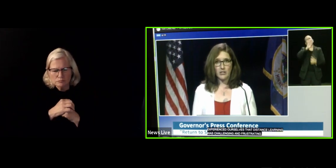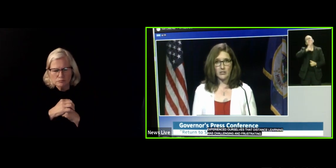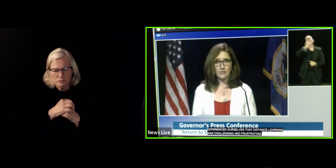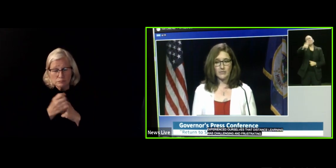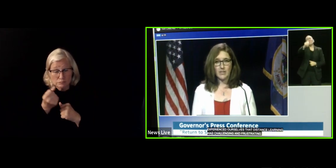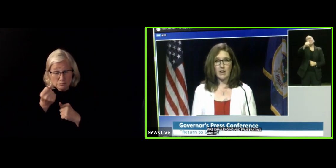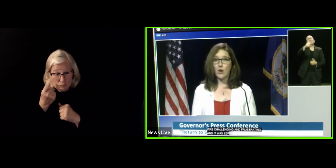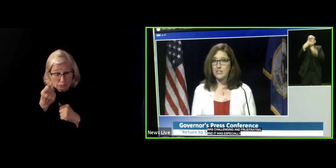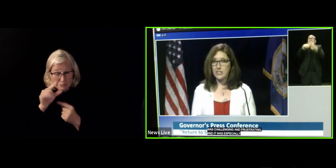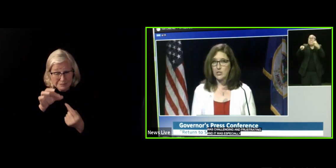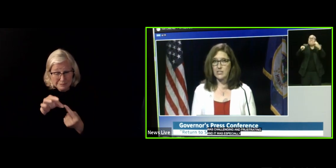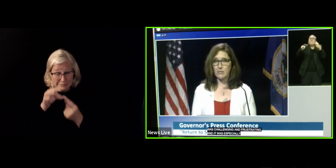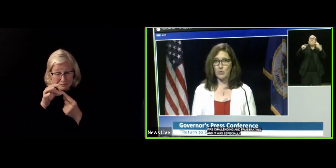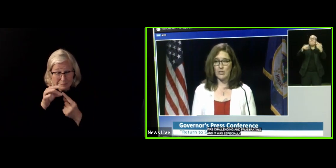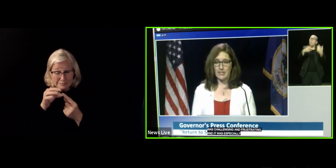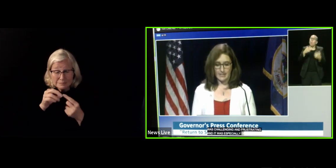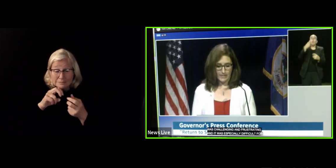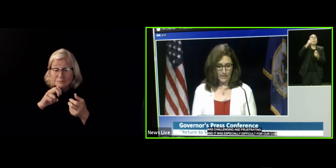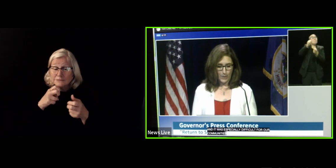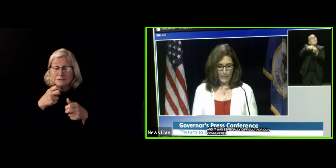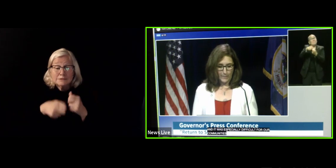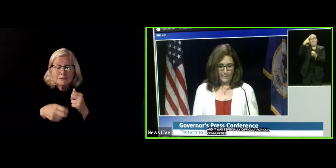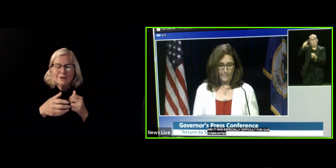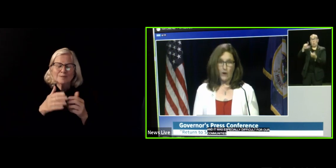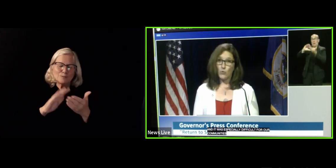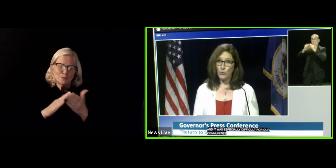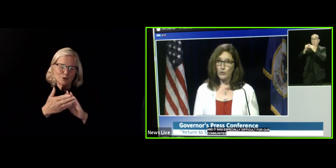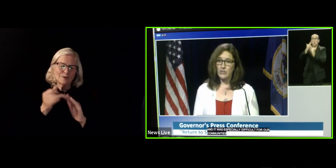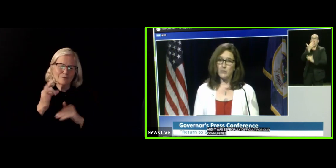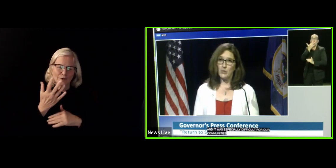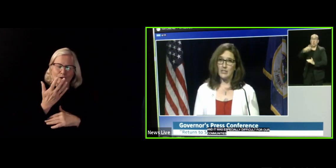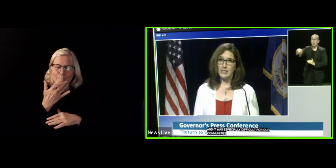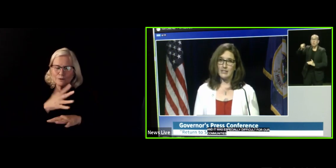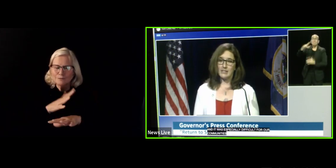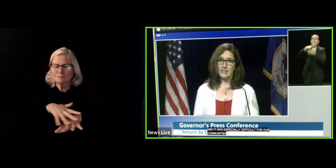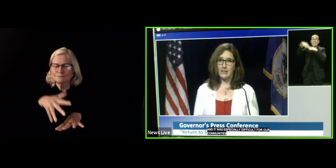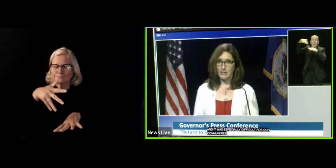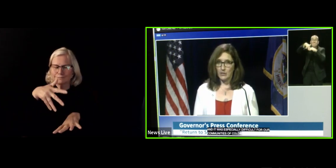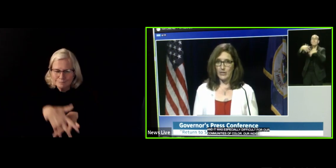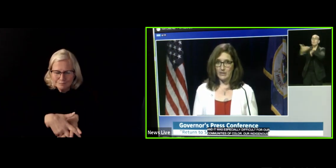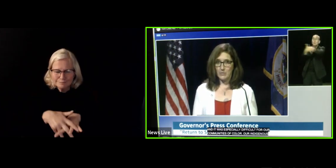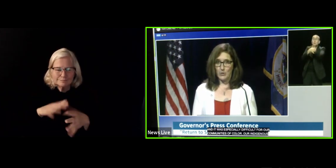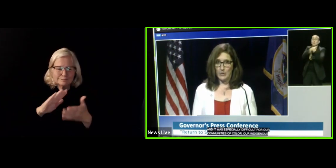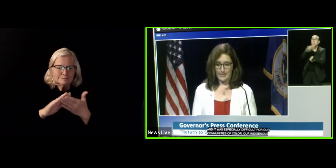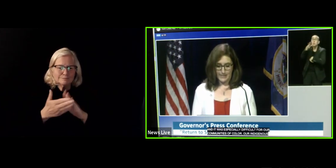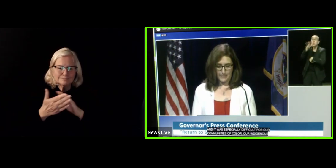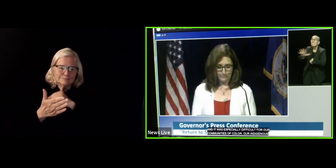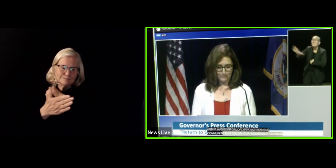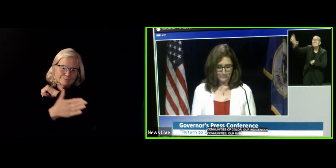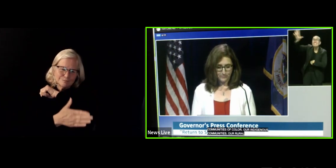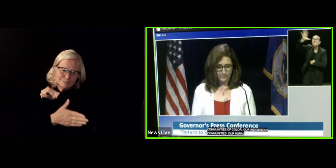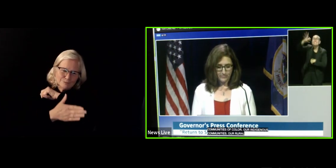color, our Indigenous communities, our rural communities, and our low-income communities.